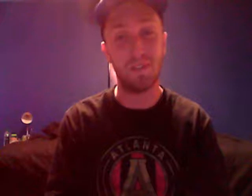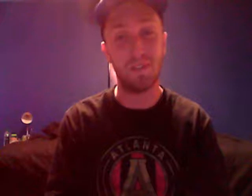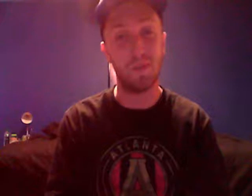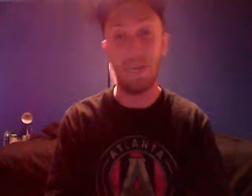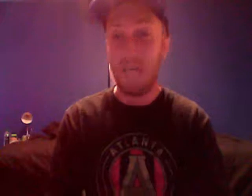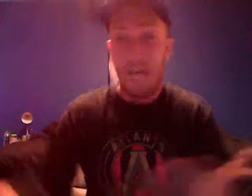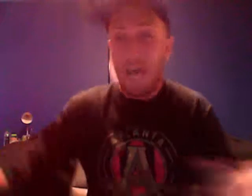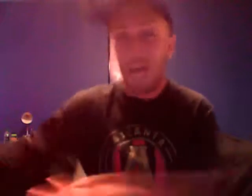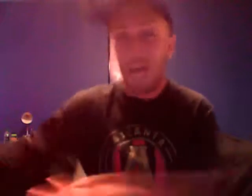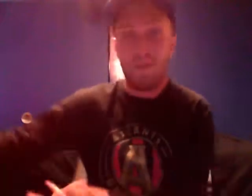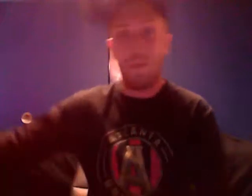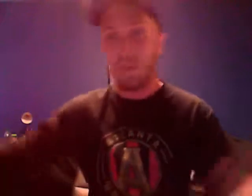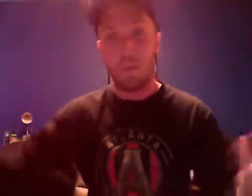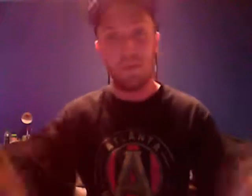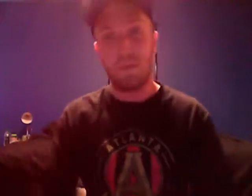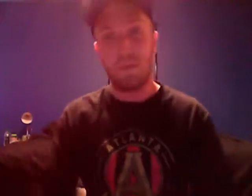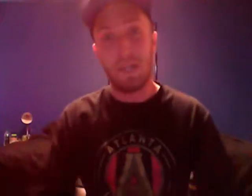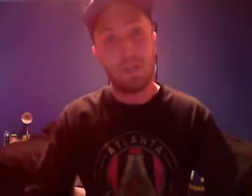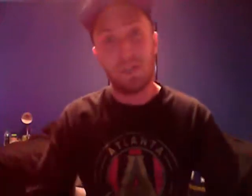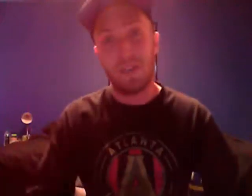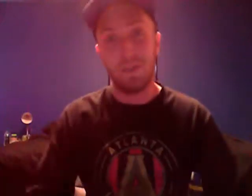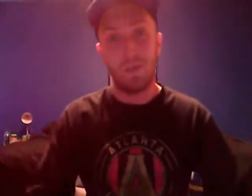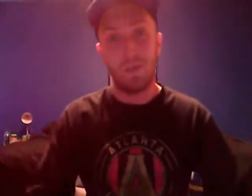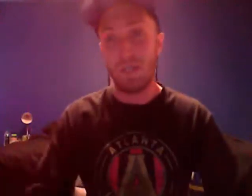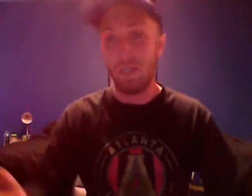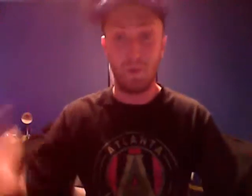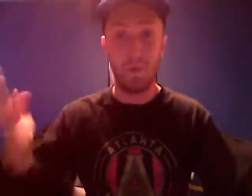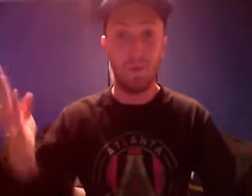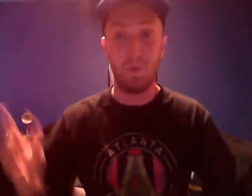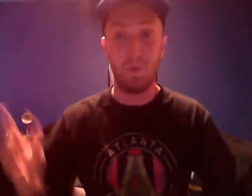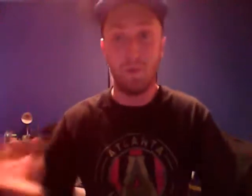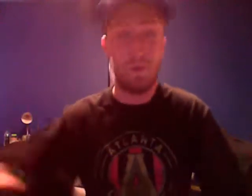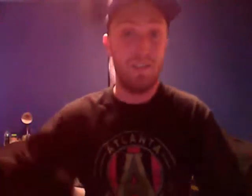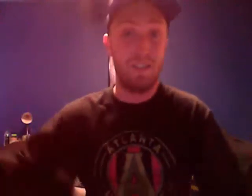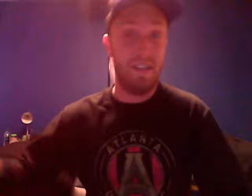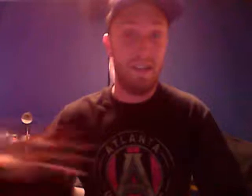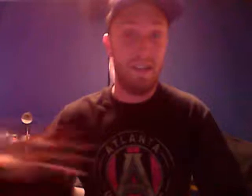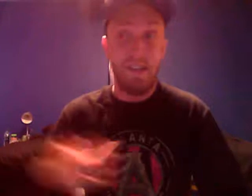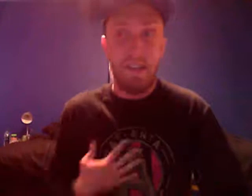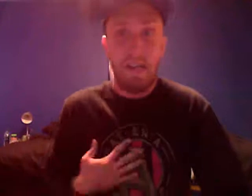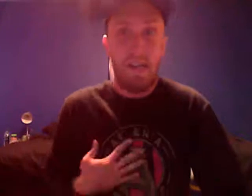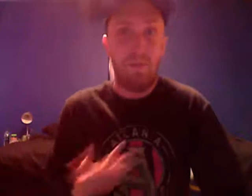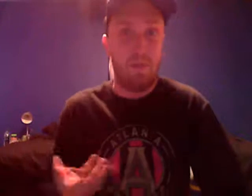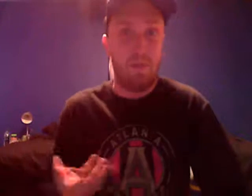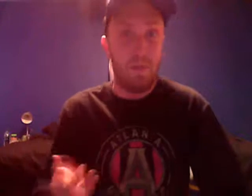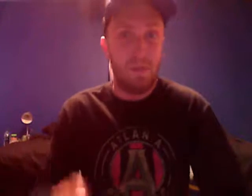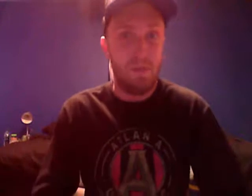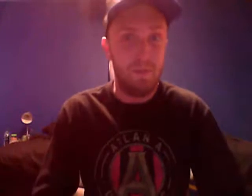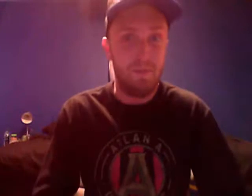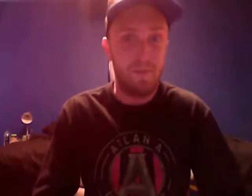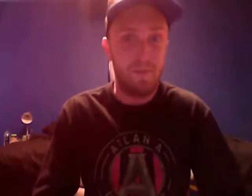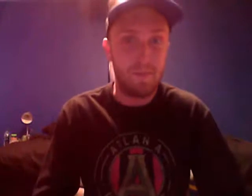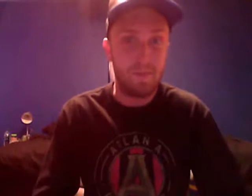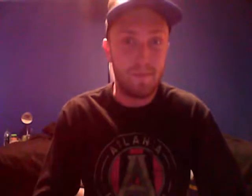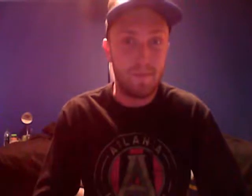so I don't know if you want to go to somebody else's channel and watch their review of whoever played today. I don't know who it was.